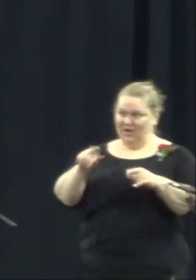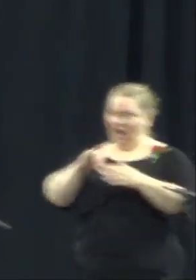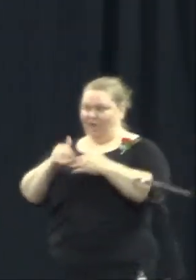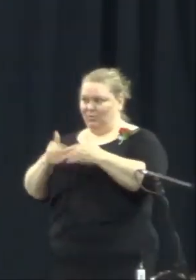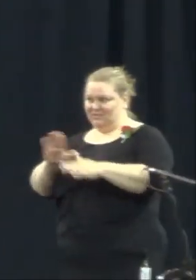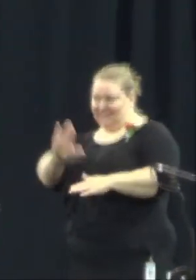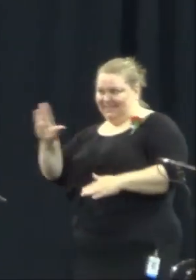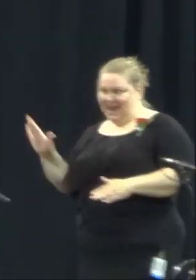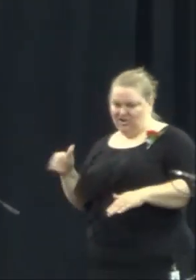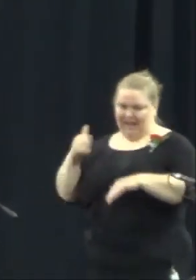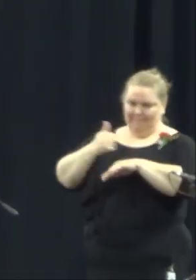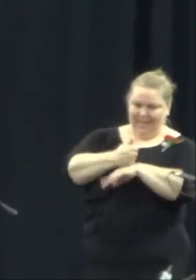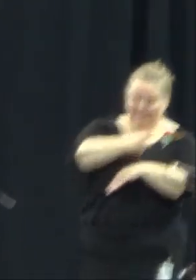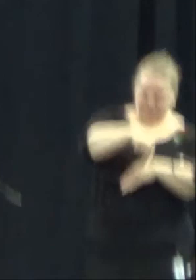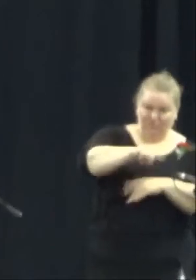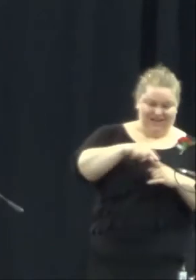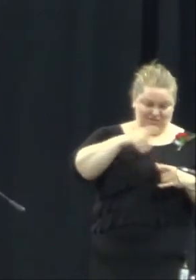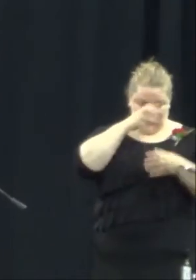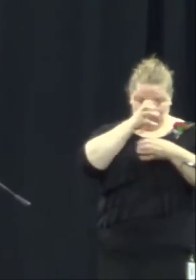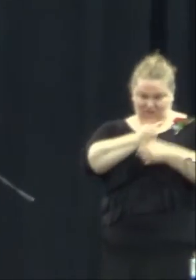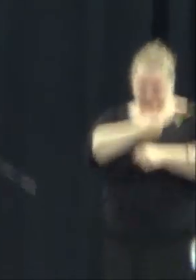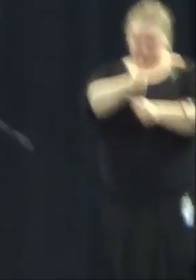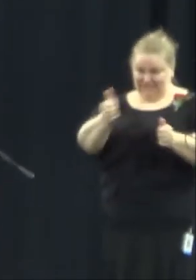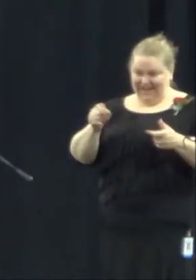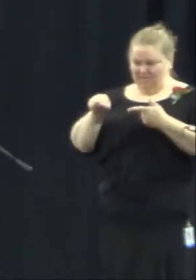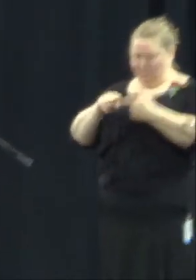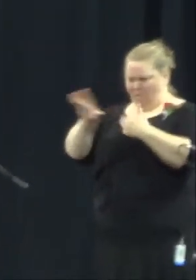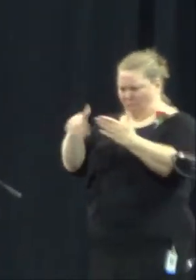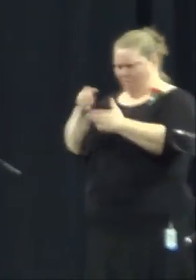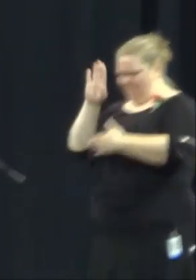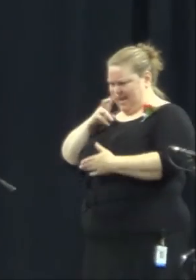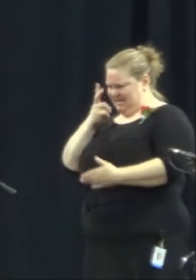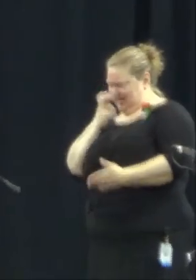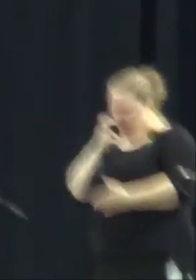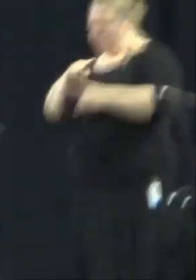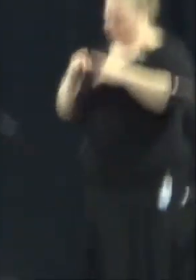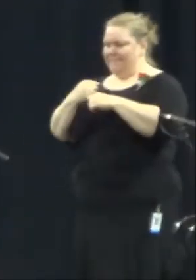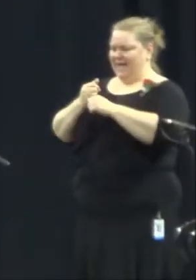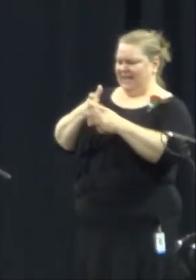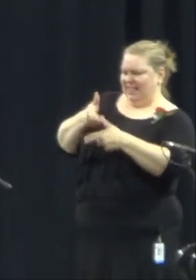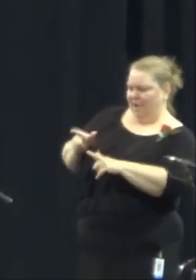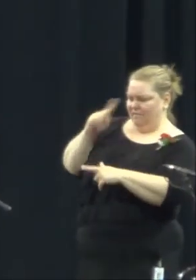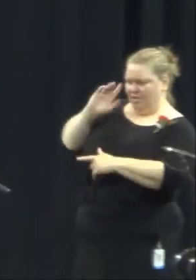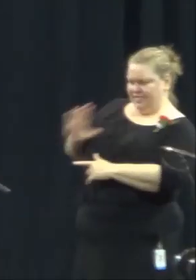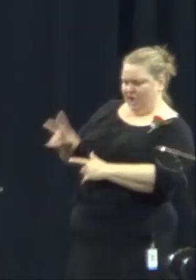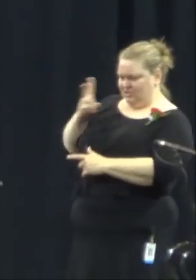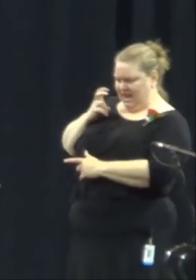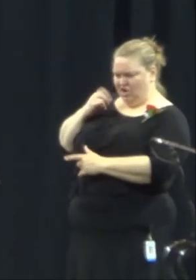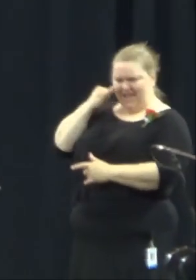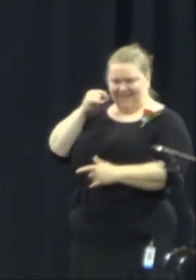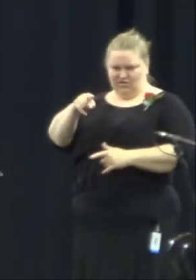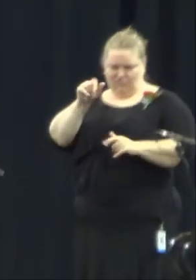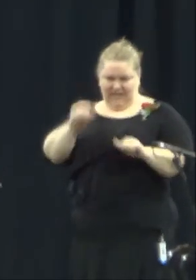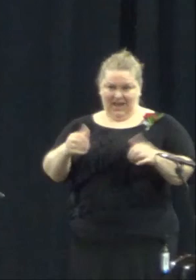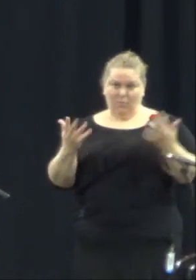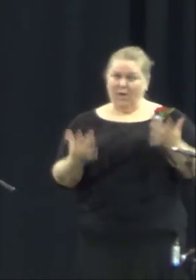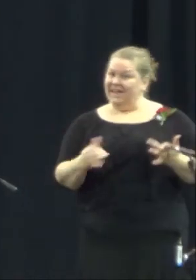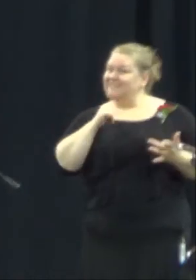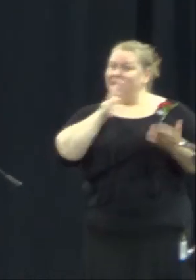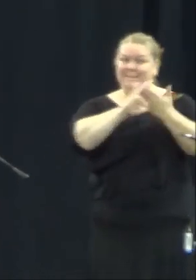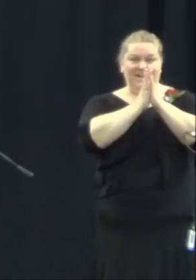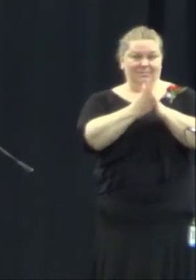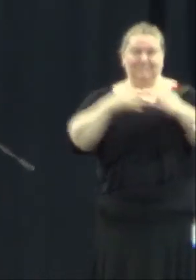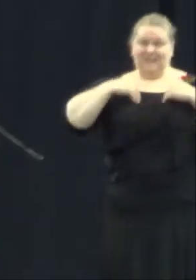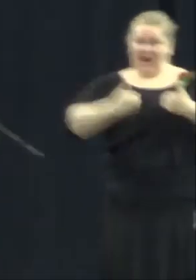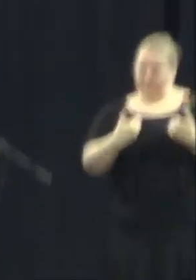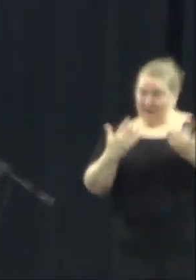and blaming it on you. If you can trust yourself when all men doubt you, but make allowance for their doubting too. If you can wait and not be tired by